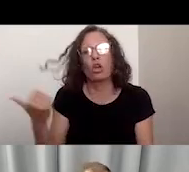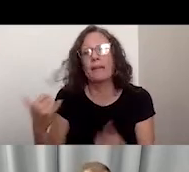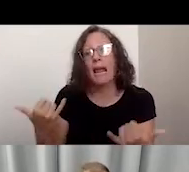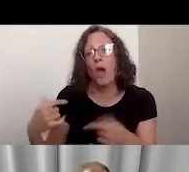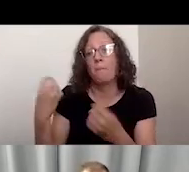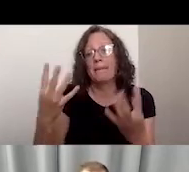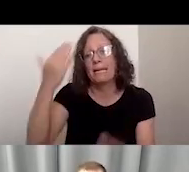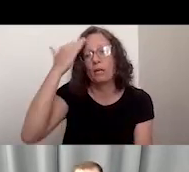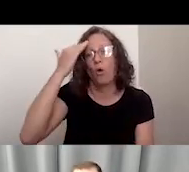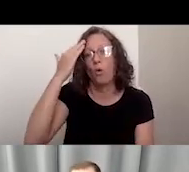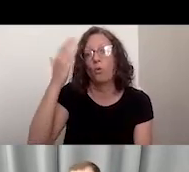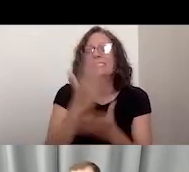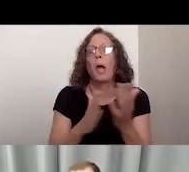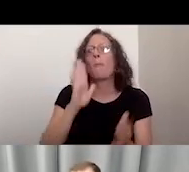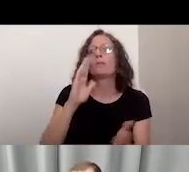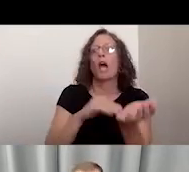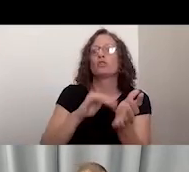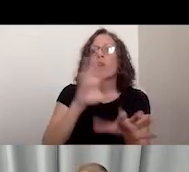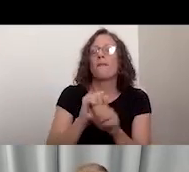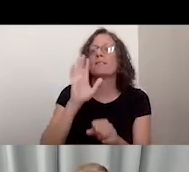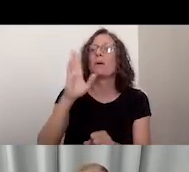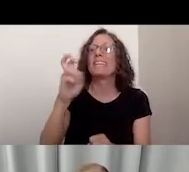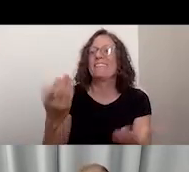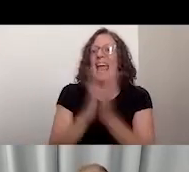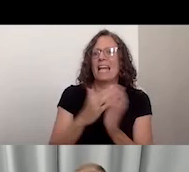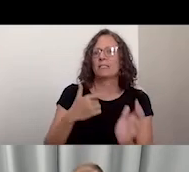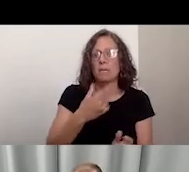things like doctor's appointment. Now, it's far better than it